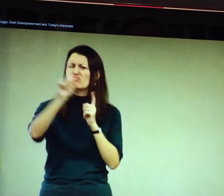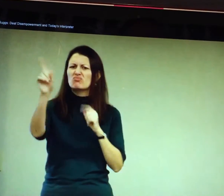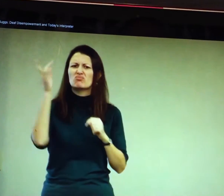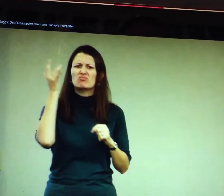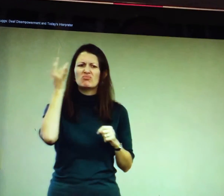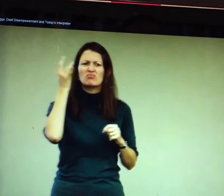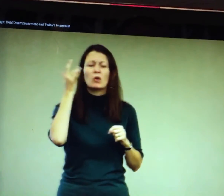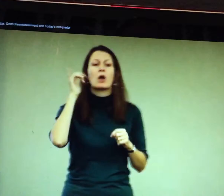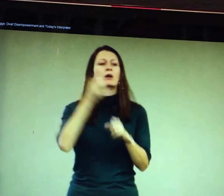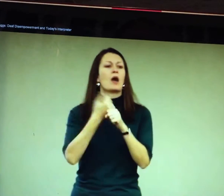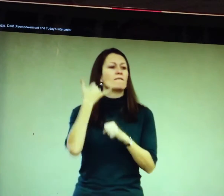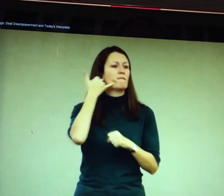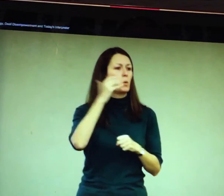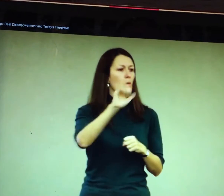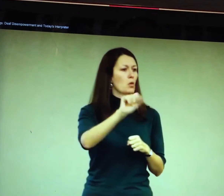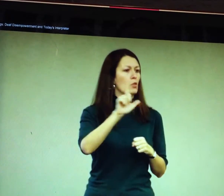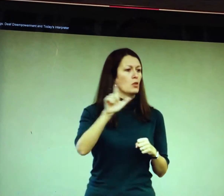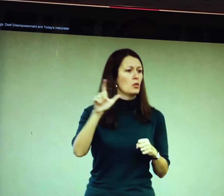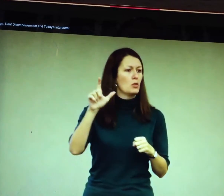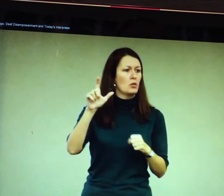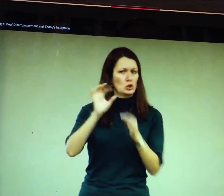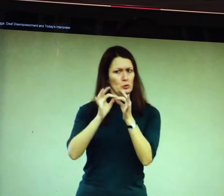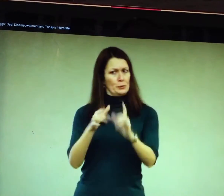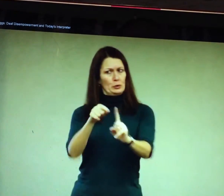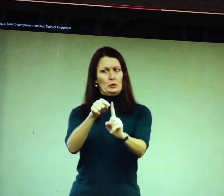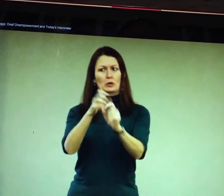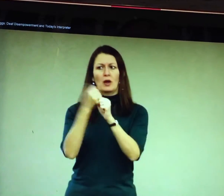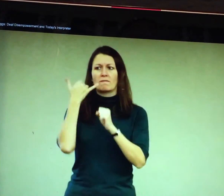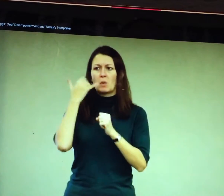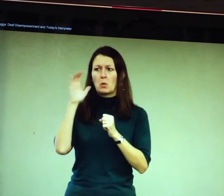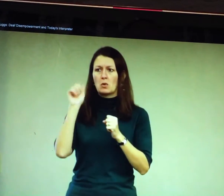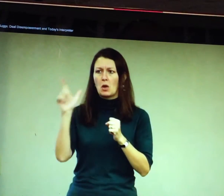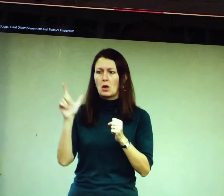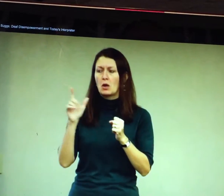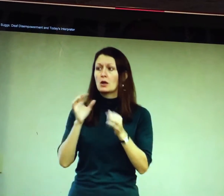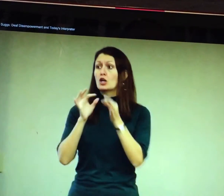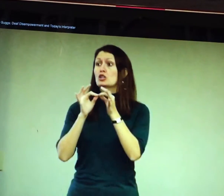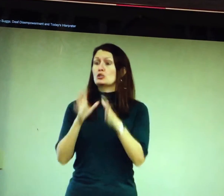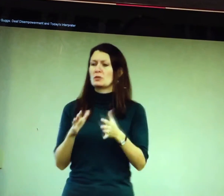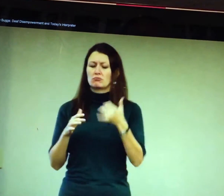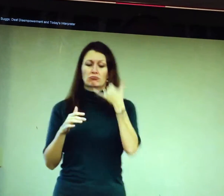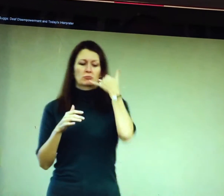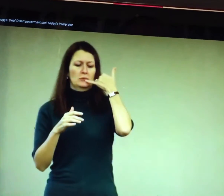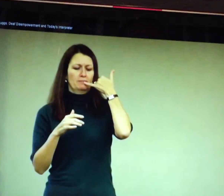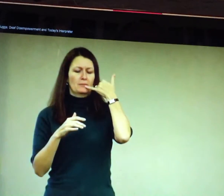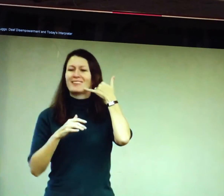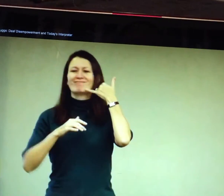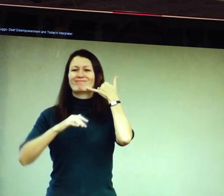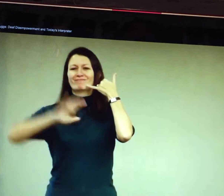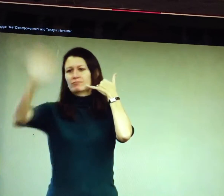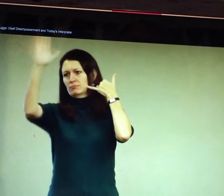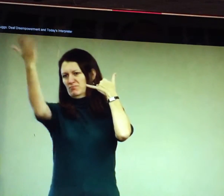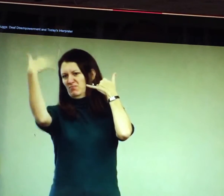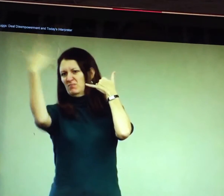us. So they called the interpreter and they said that the interpreter had a phone call. The interpreter got on the